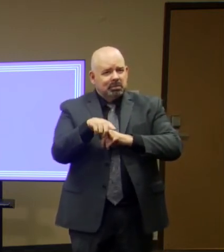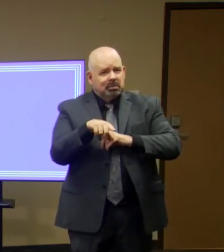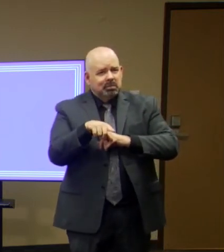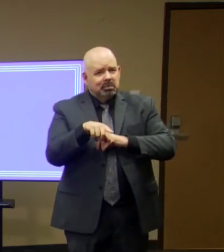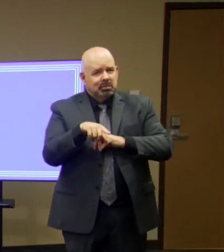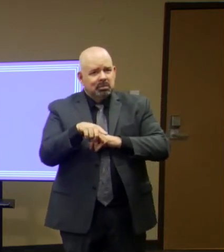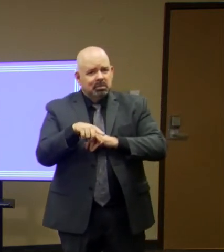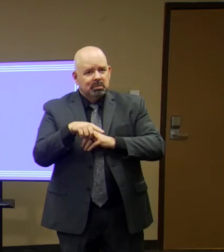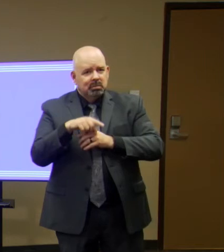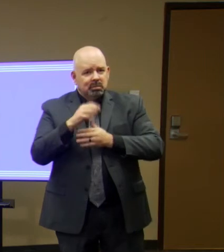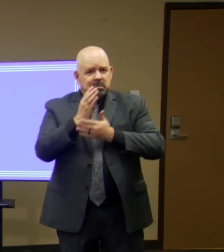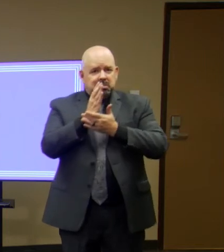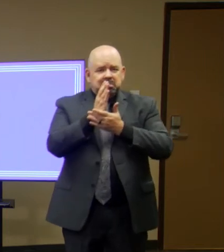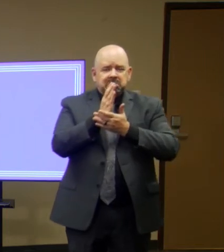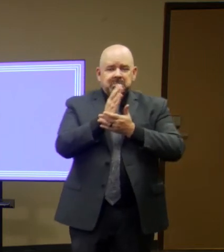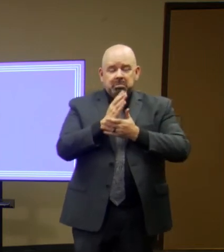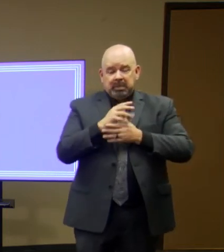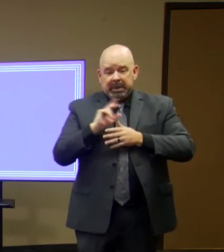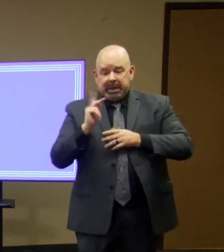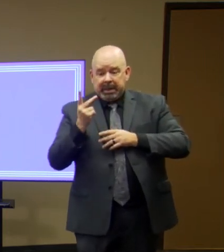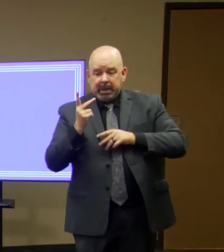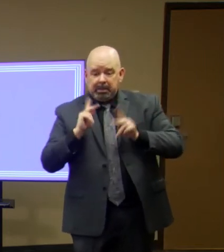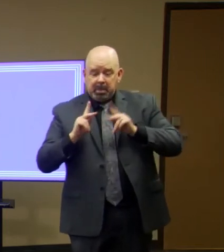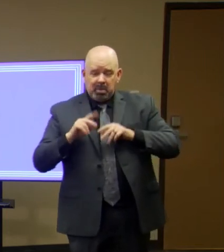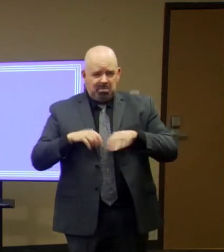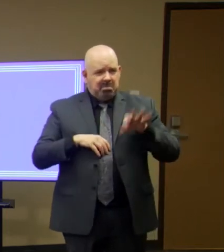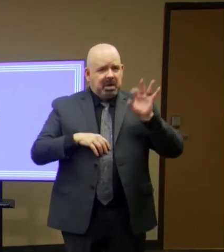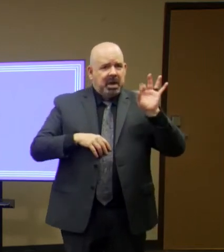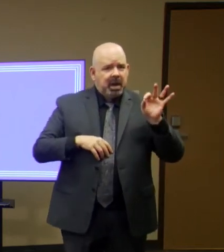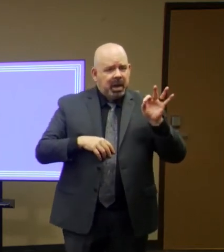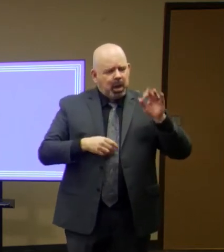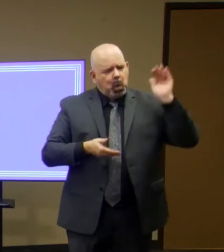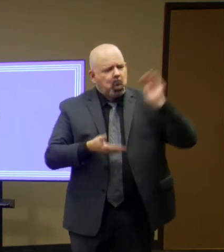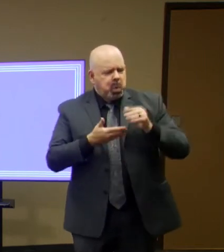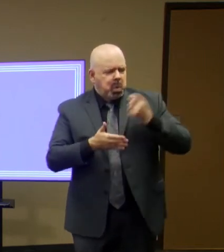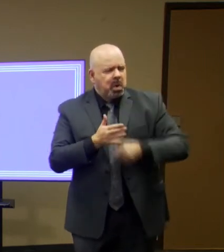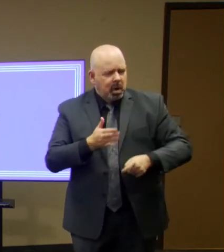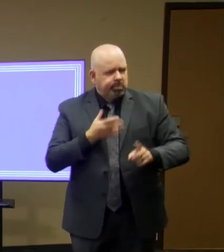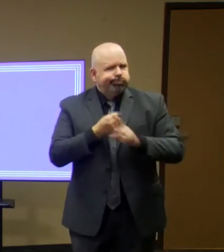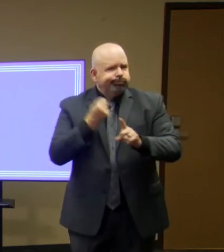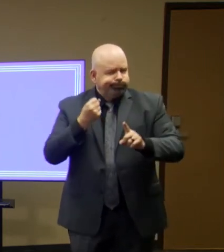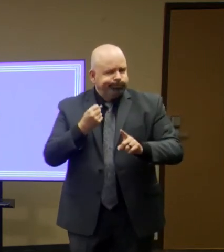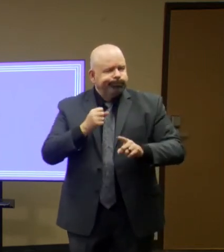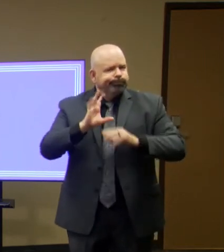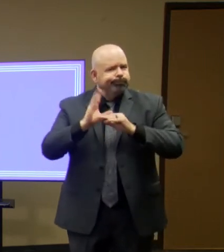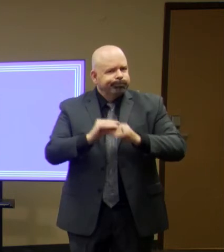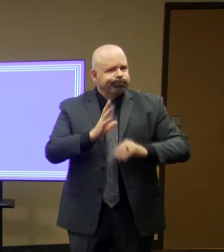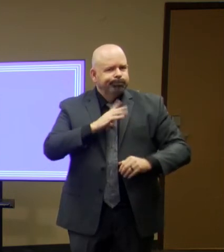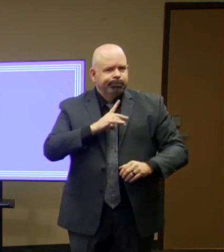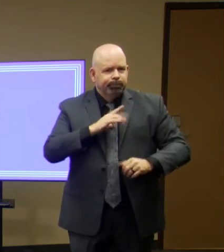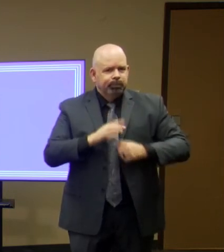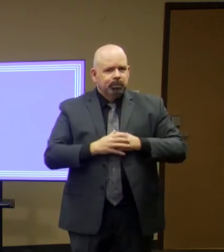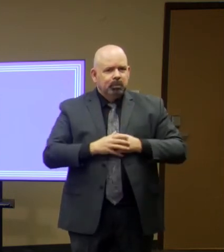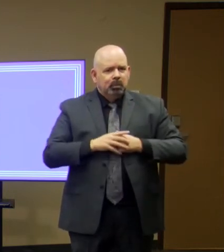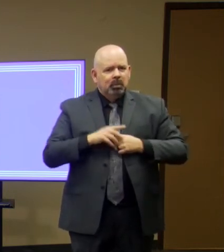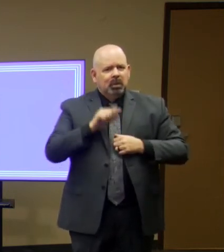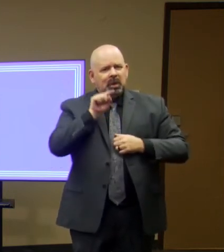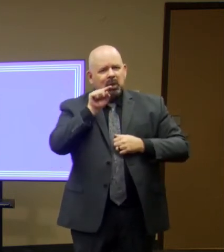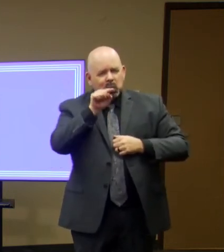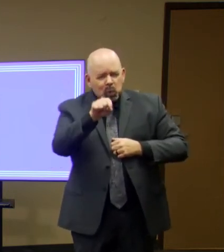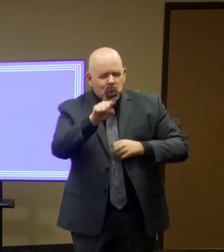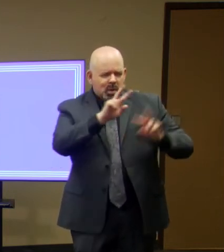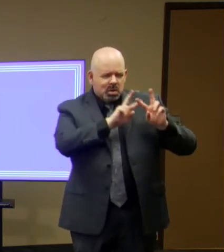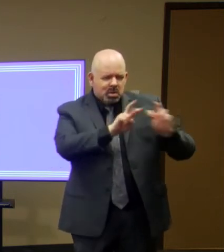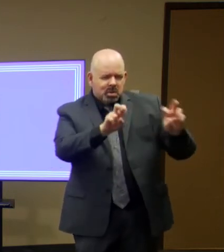discount or some subsidy, but they can only get that through going on the Marketplace website or phone number.